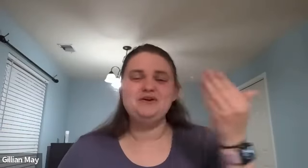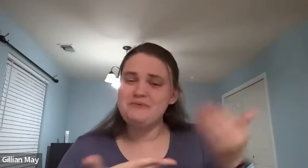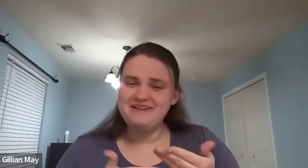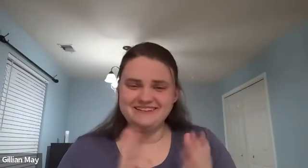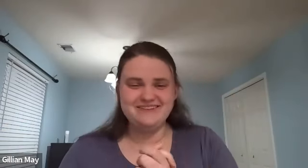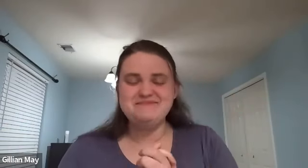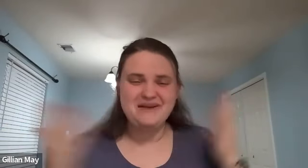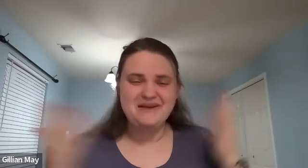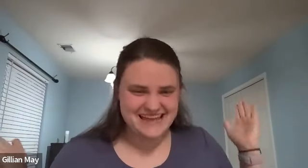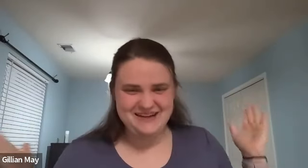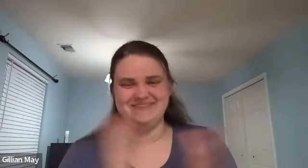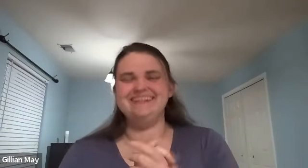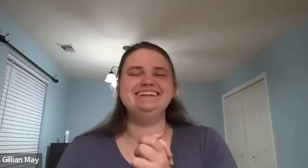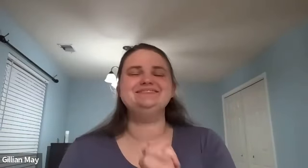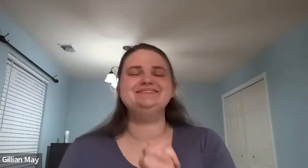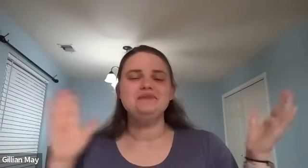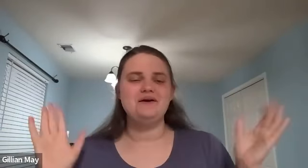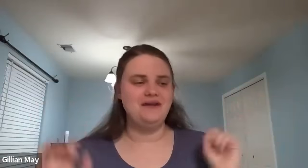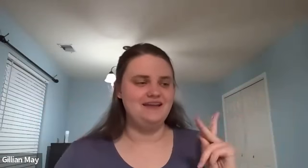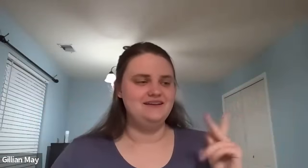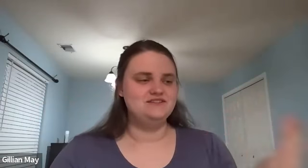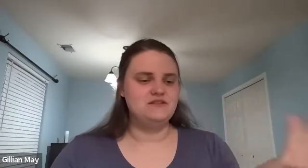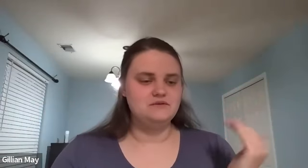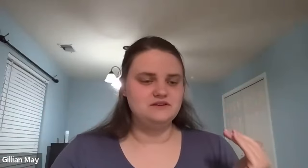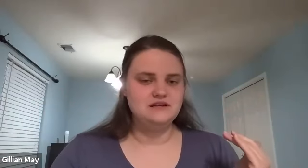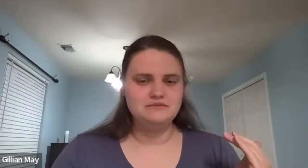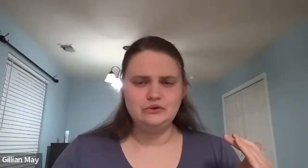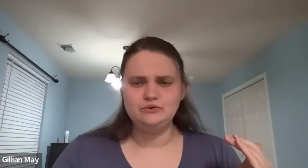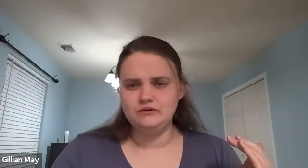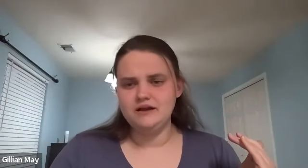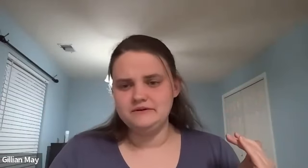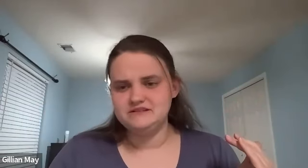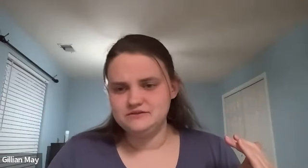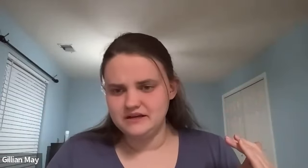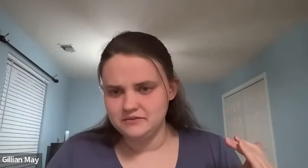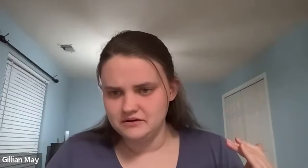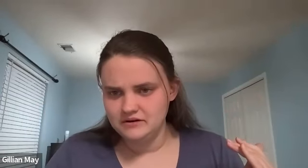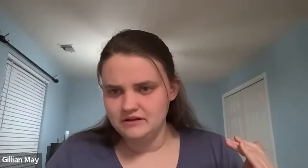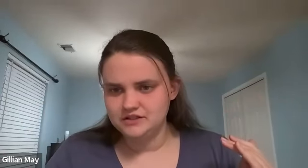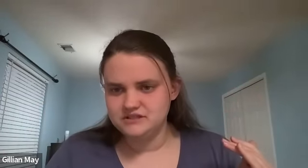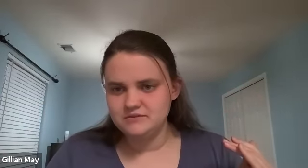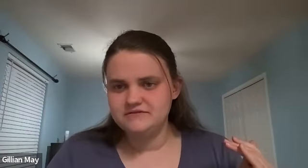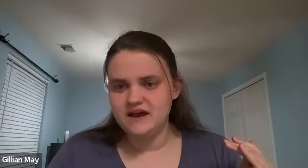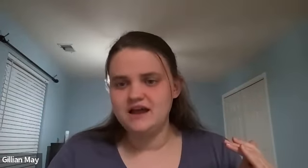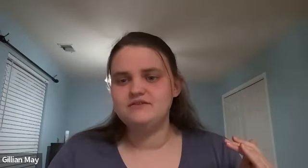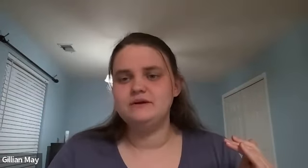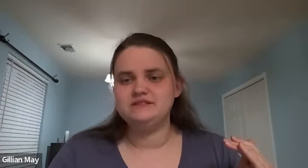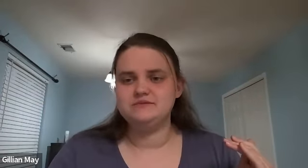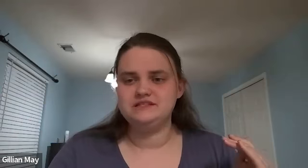You're welcome. I'm happy to help. Okay, so that was our number. Ooh, I always lose my number. Lunch was number 5. Queen was number 6.